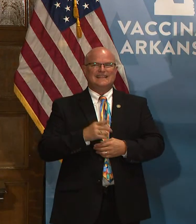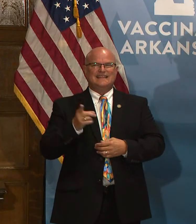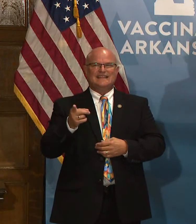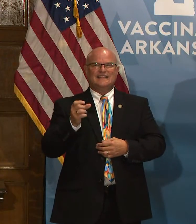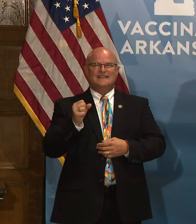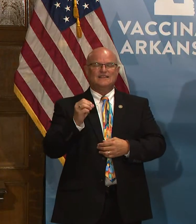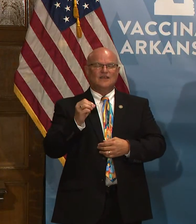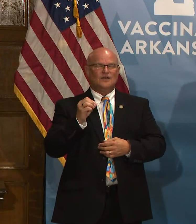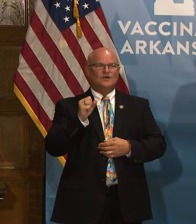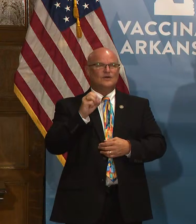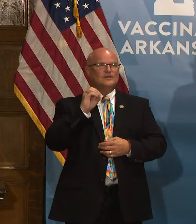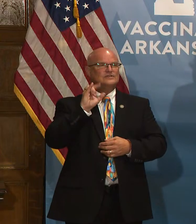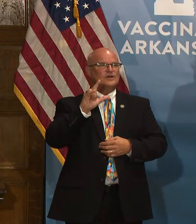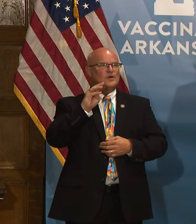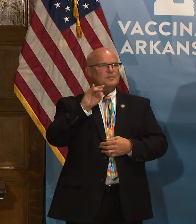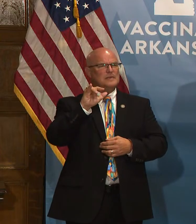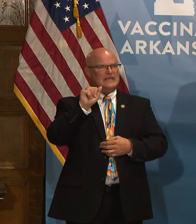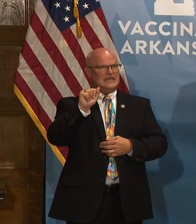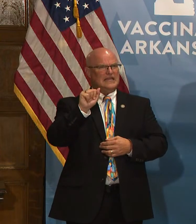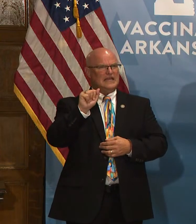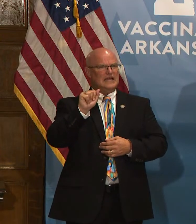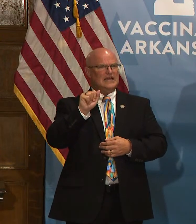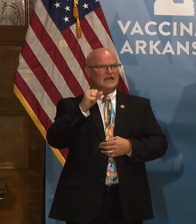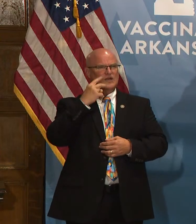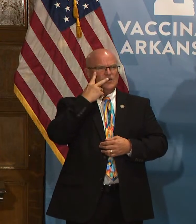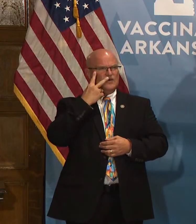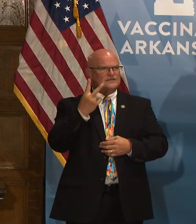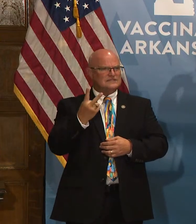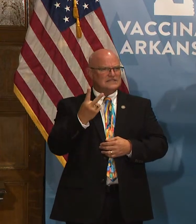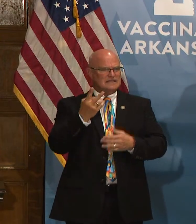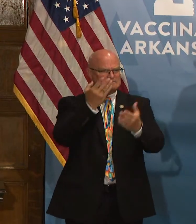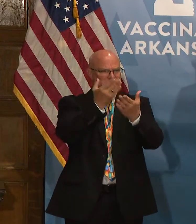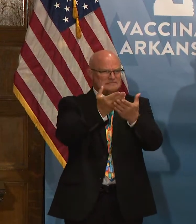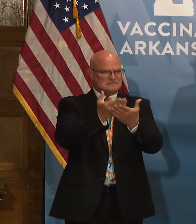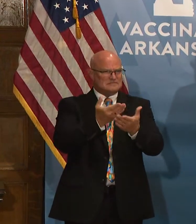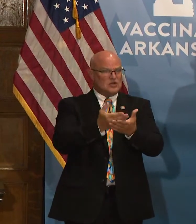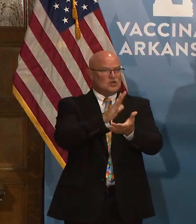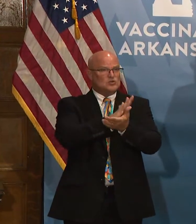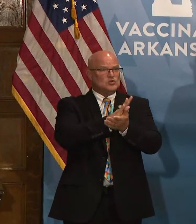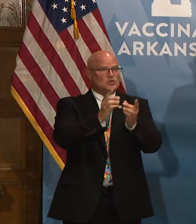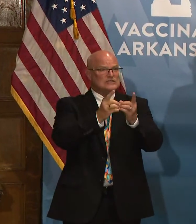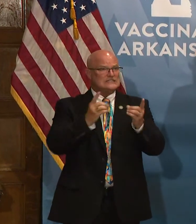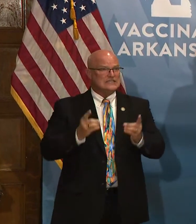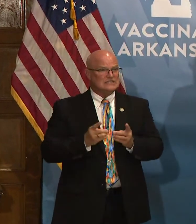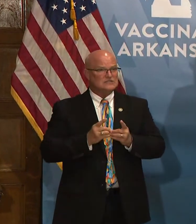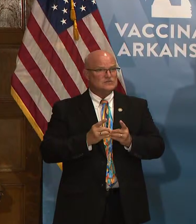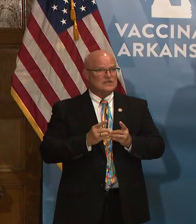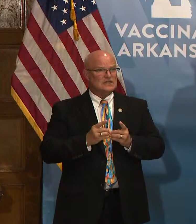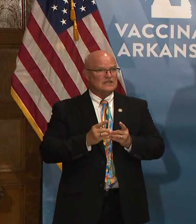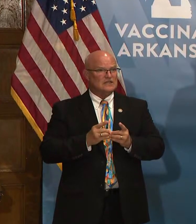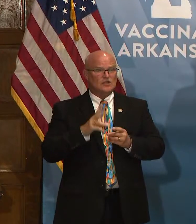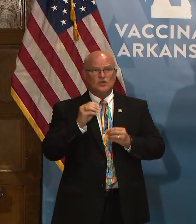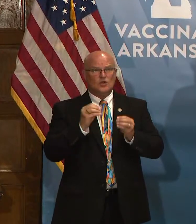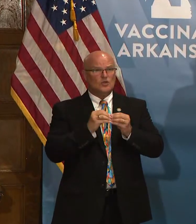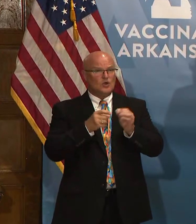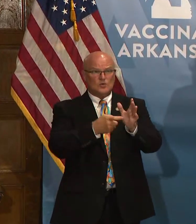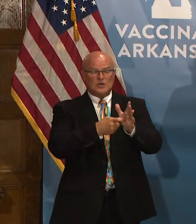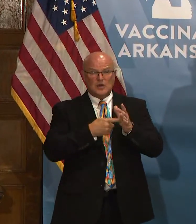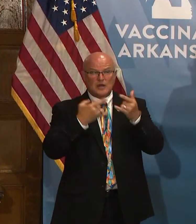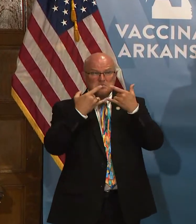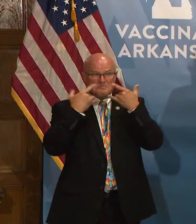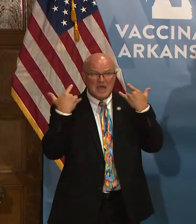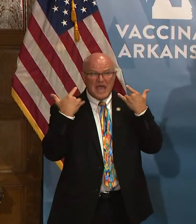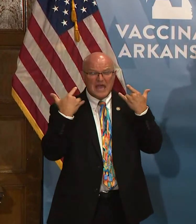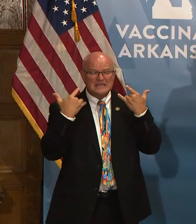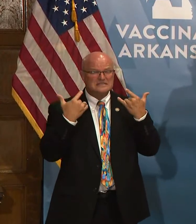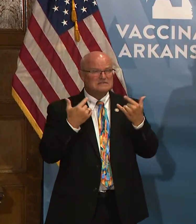So on social media, I've seen anecdotal evidence of school districts no longer requiring masks. Do you